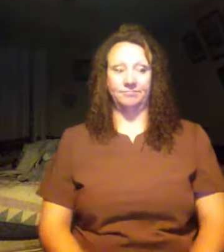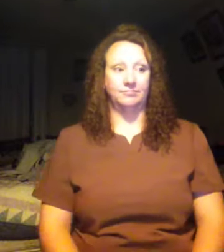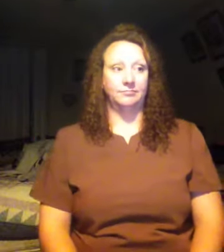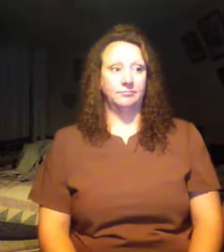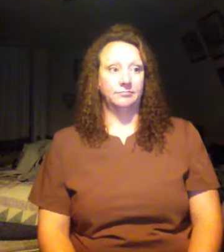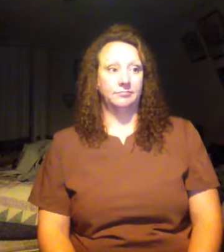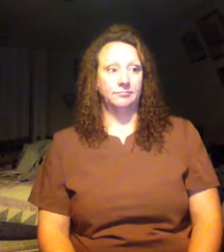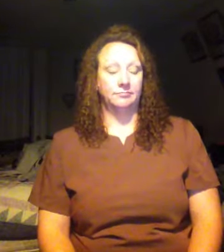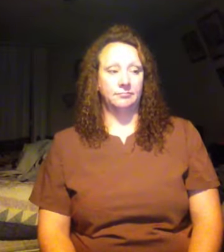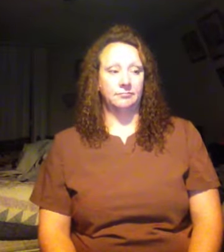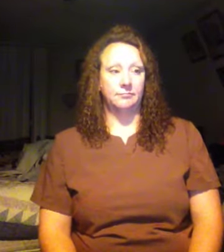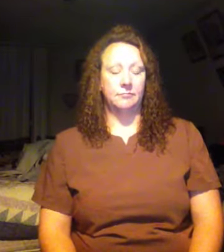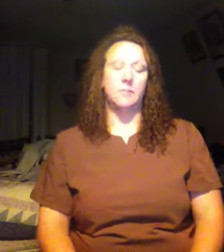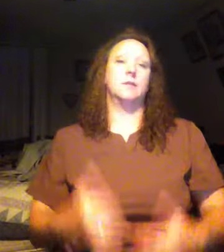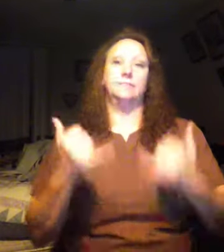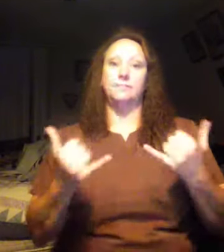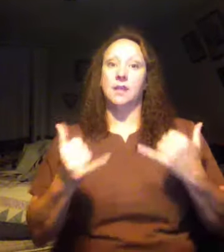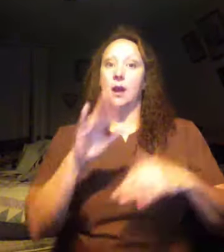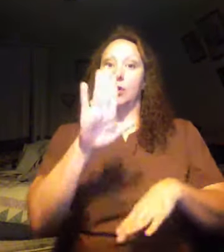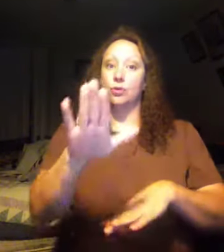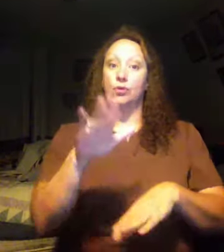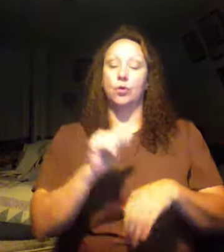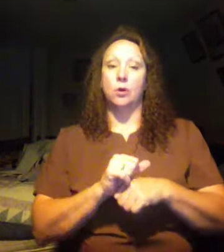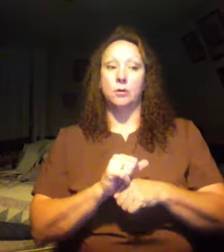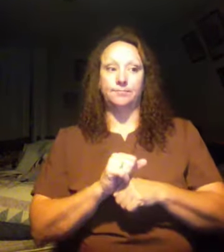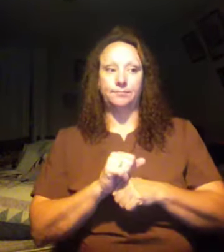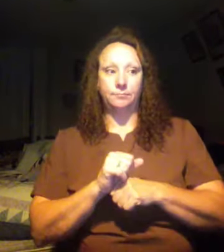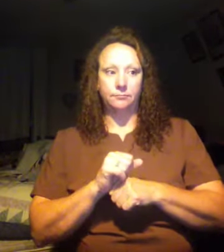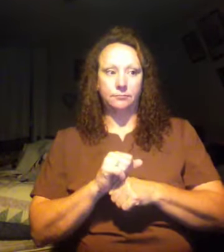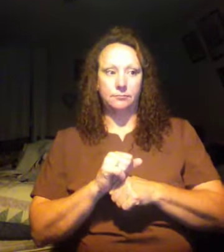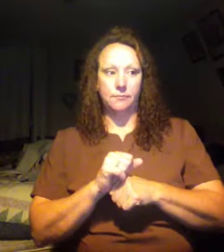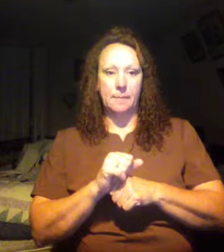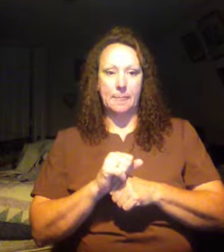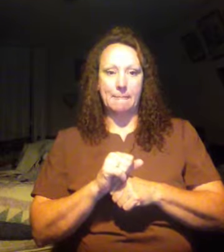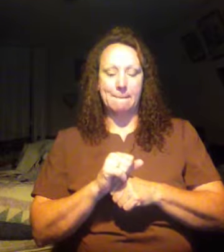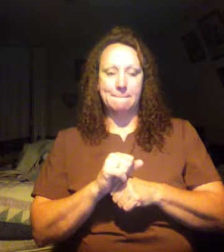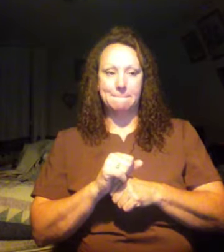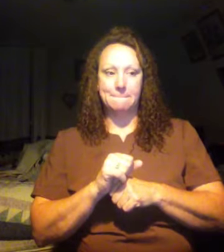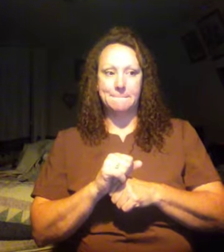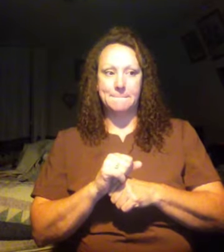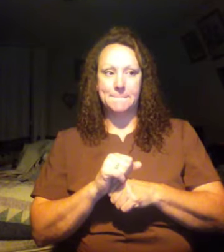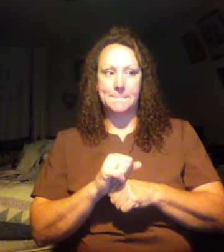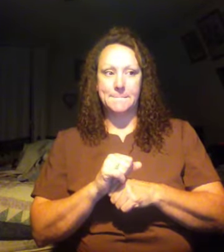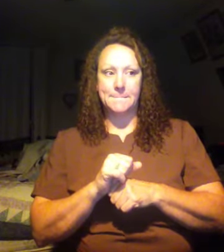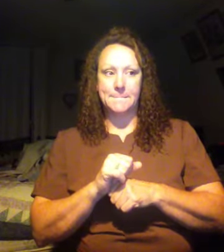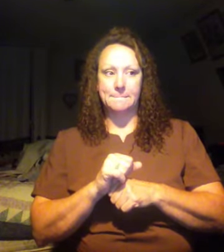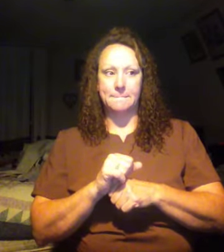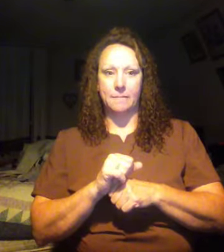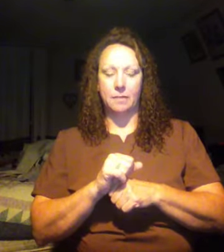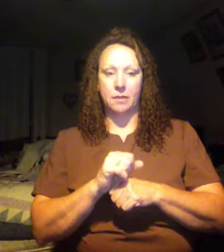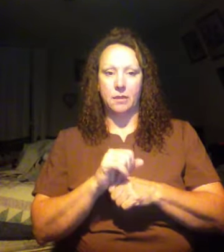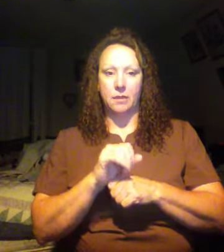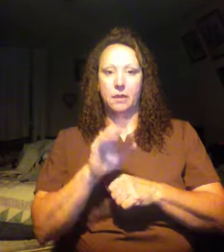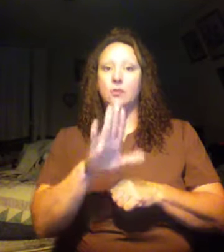Okay, your assignment for tomorrow then is to read lesson 2 if you've not done so already, and take notes over the words that you